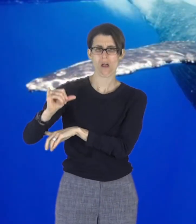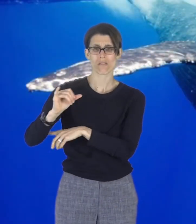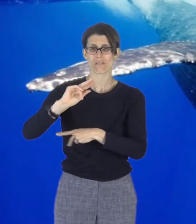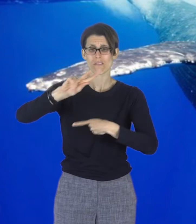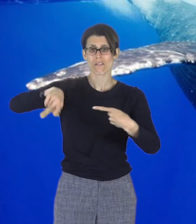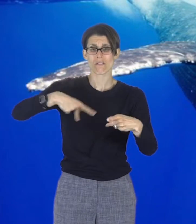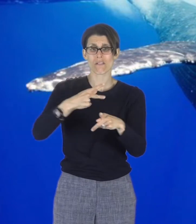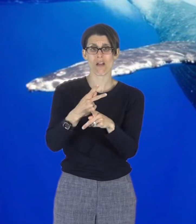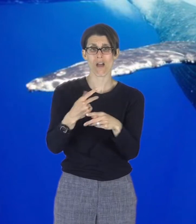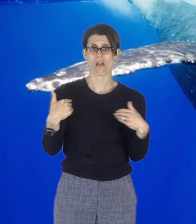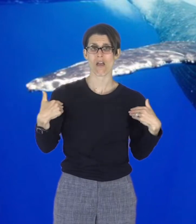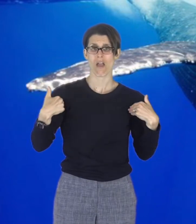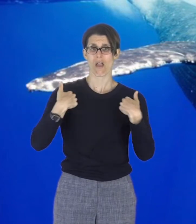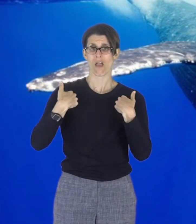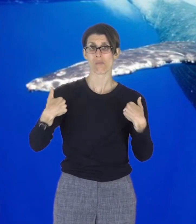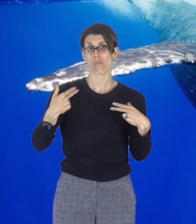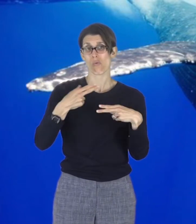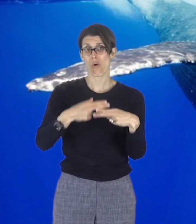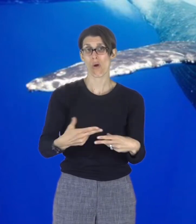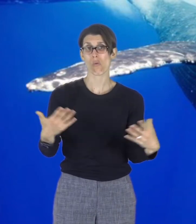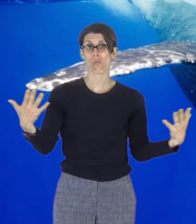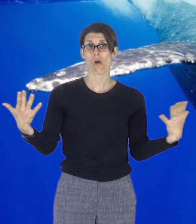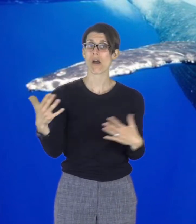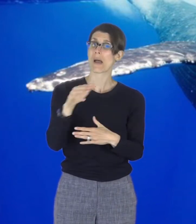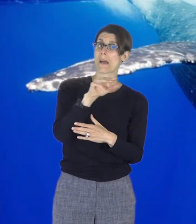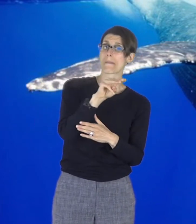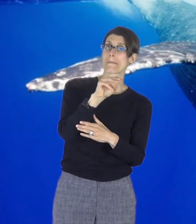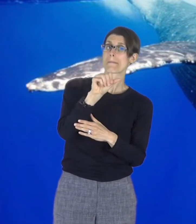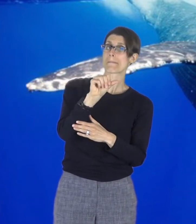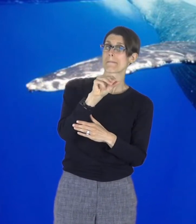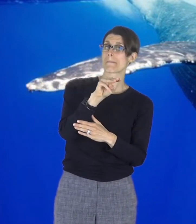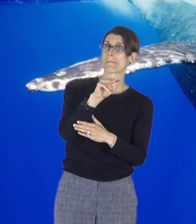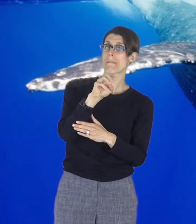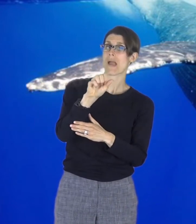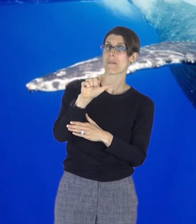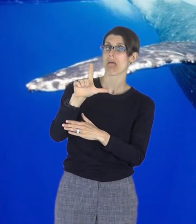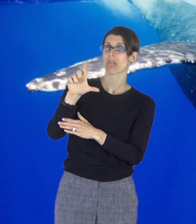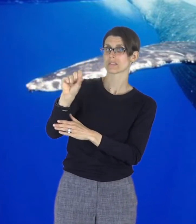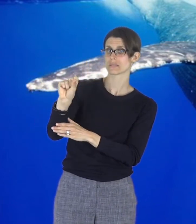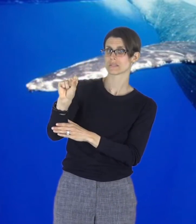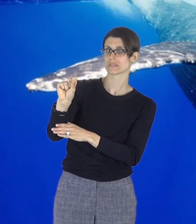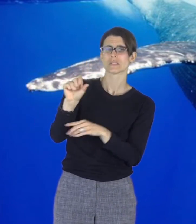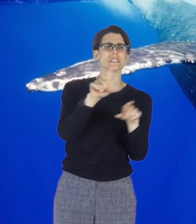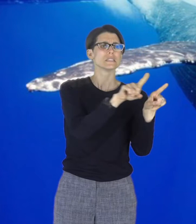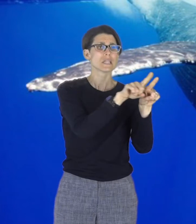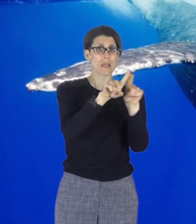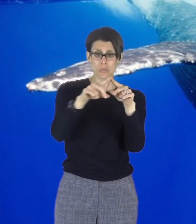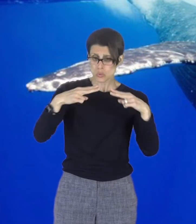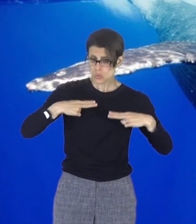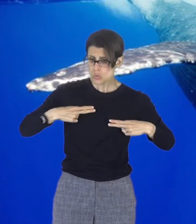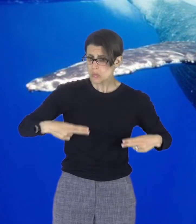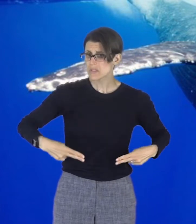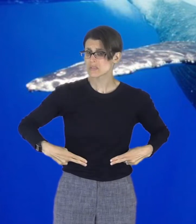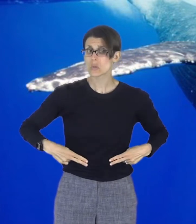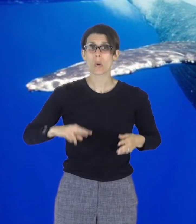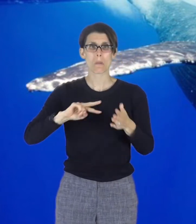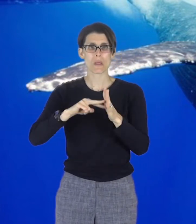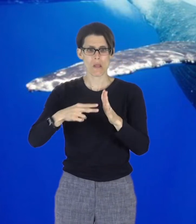Whales are mammals, just like you. They have many of the same parts in their bodies that you do in